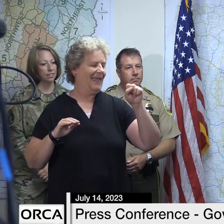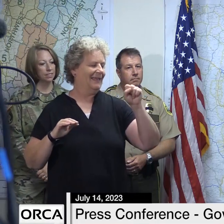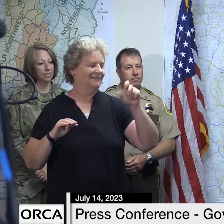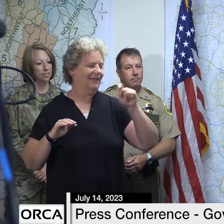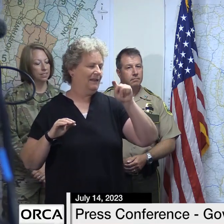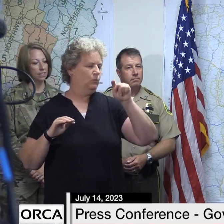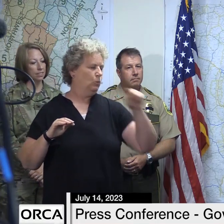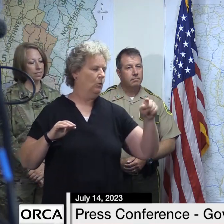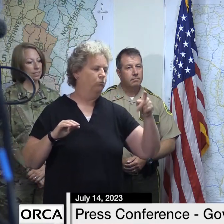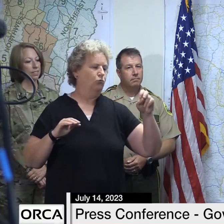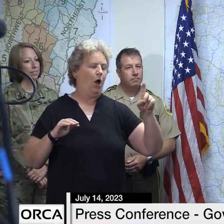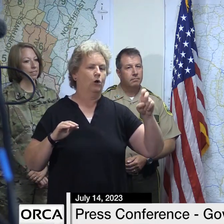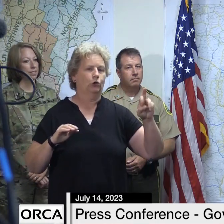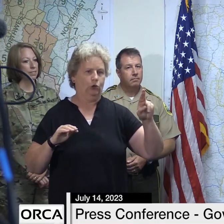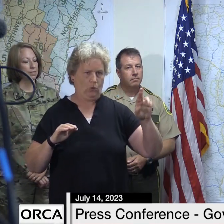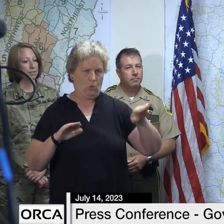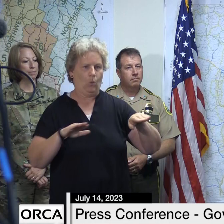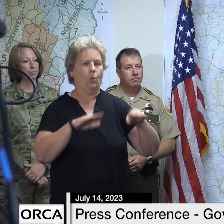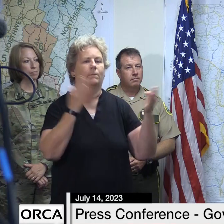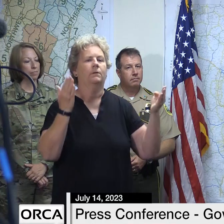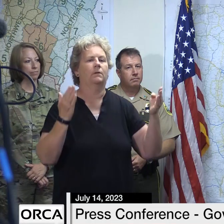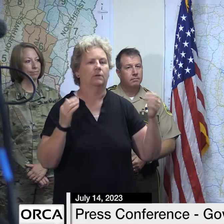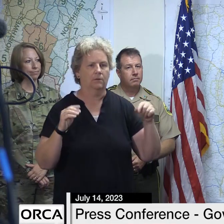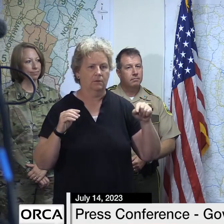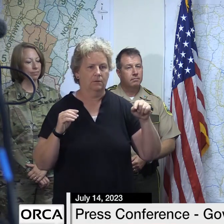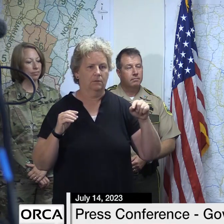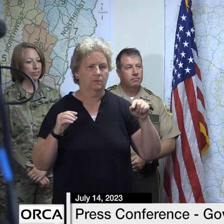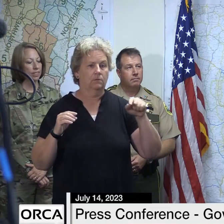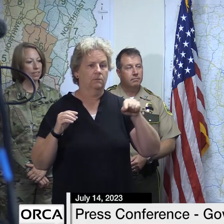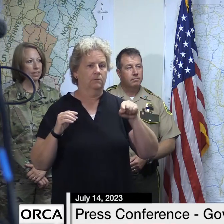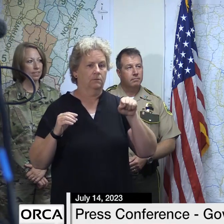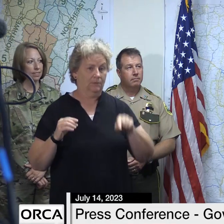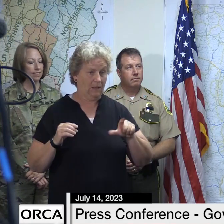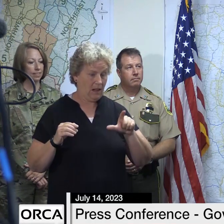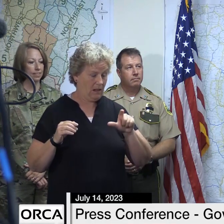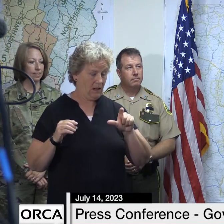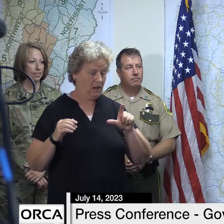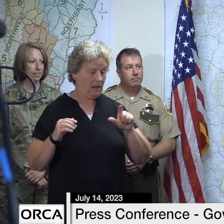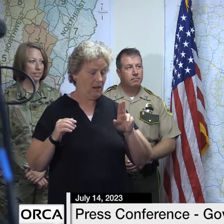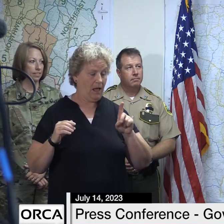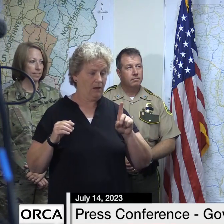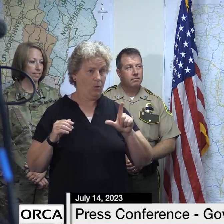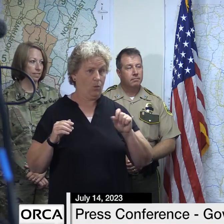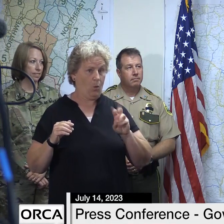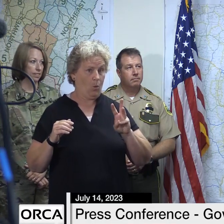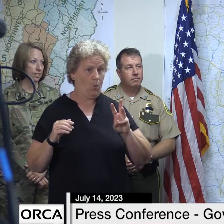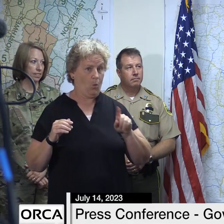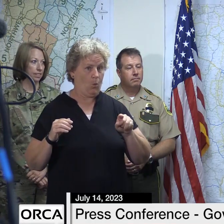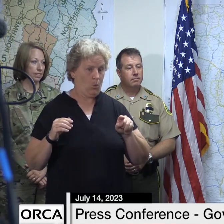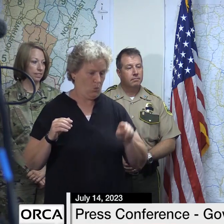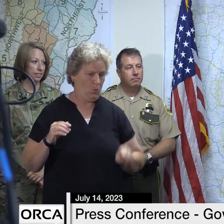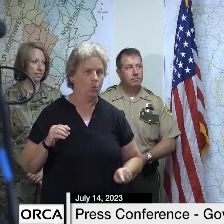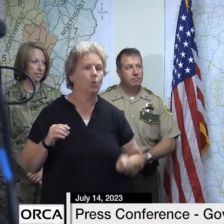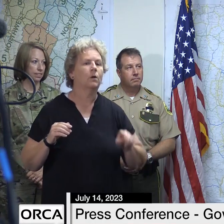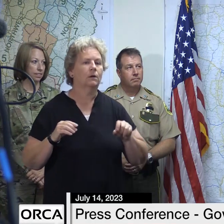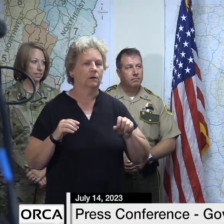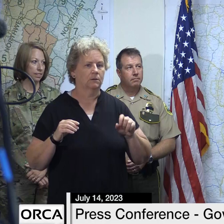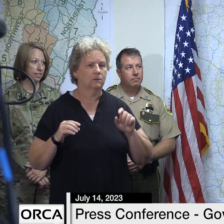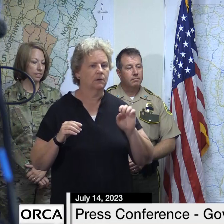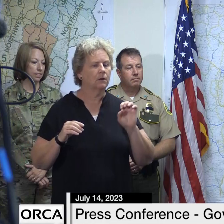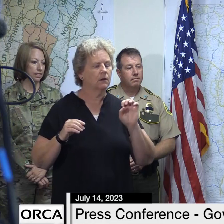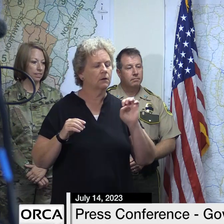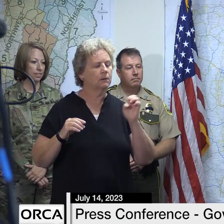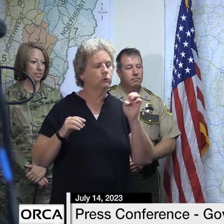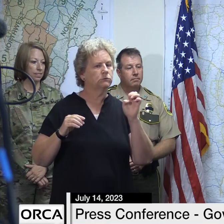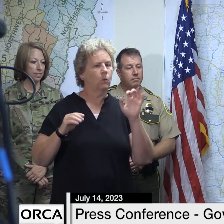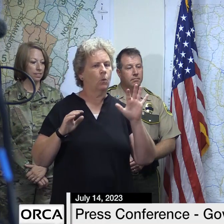open. Ludlow South to Weston on Vermont 100 is open to emergency vehicles and limited